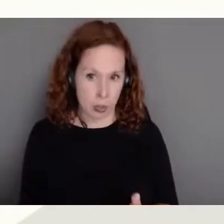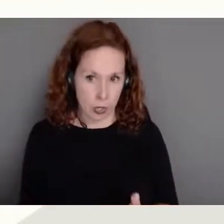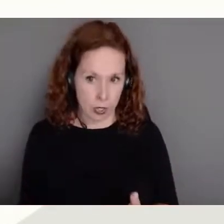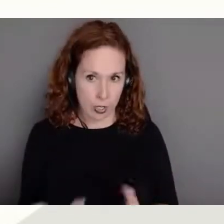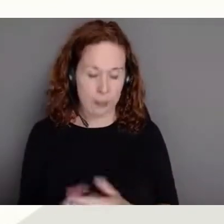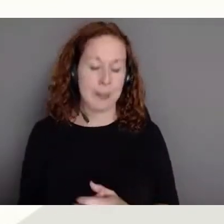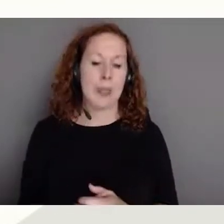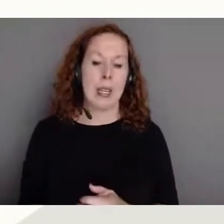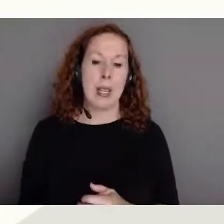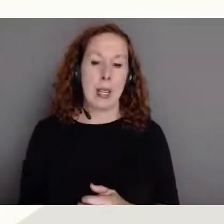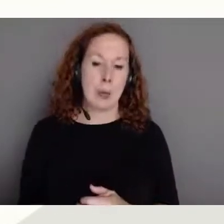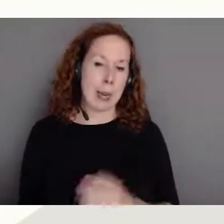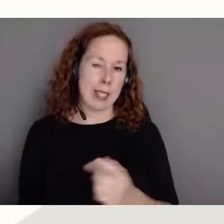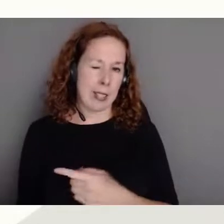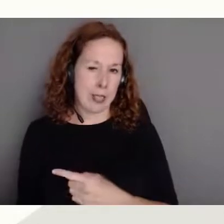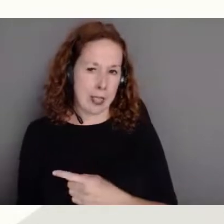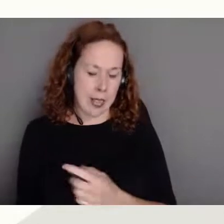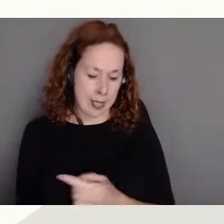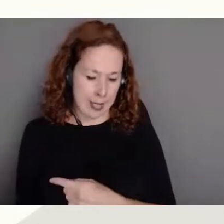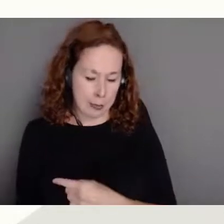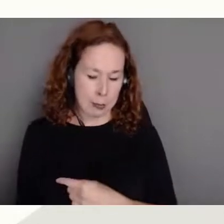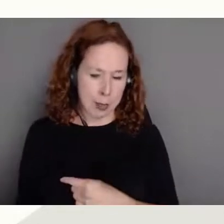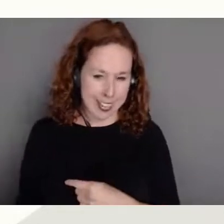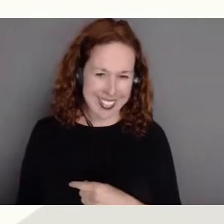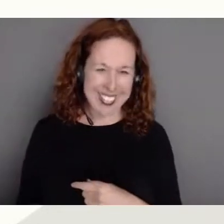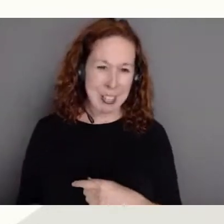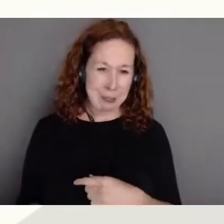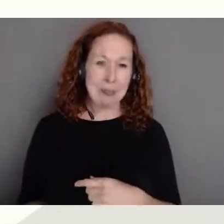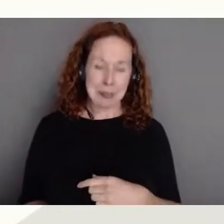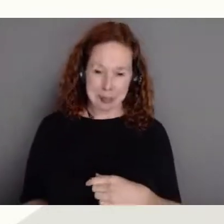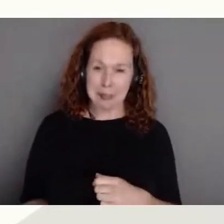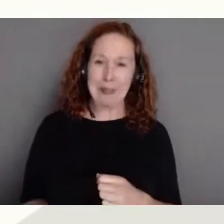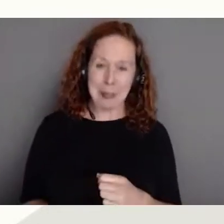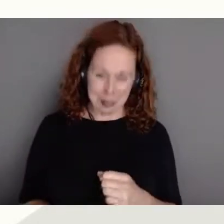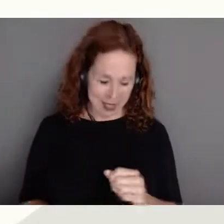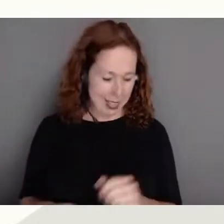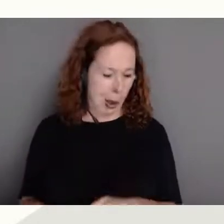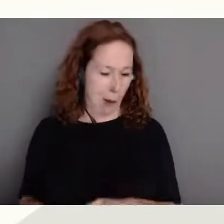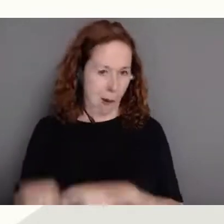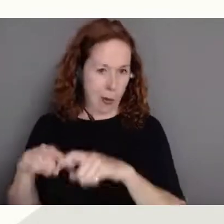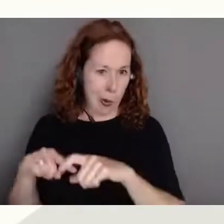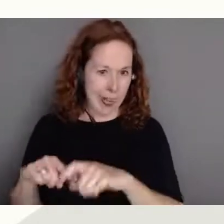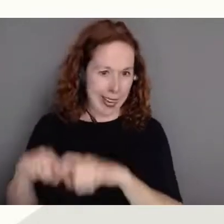deaf instructor. We might dive into that in a bit. Yes, I'm gonna say let's